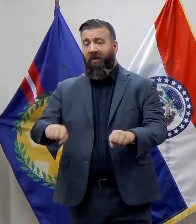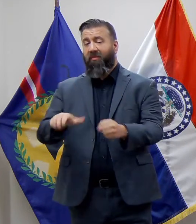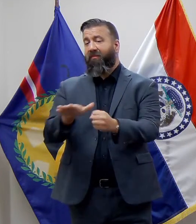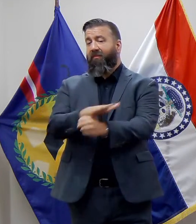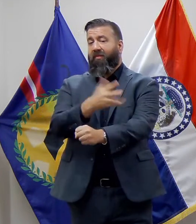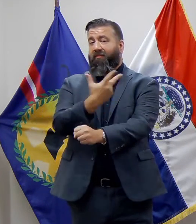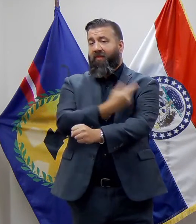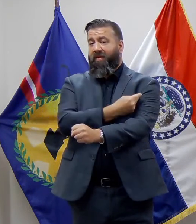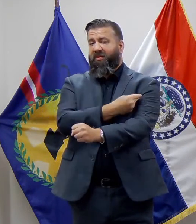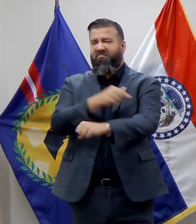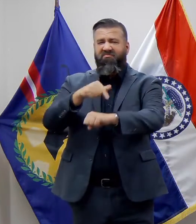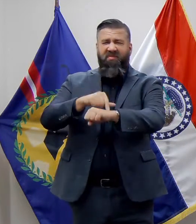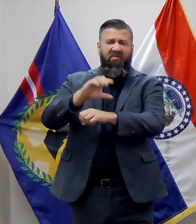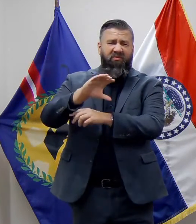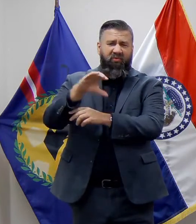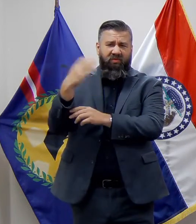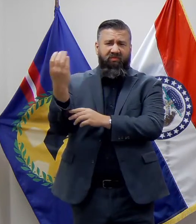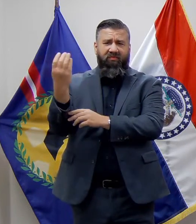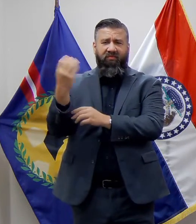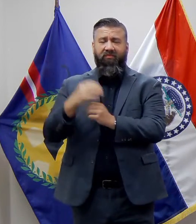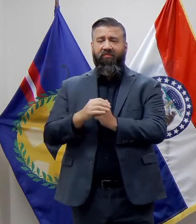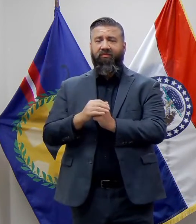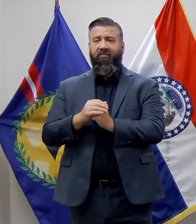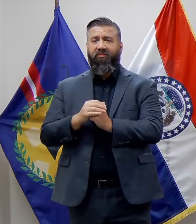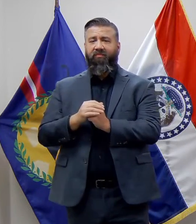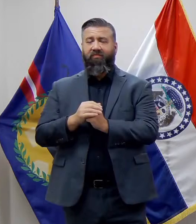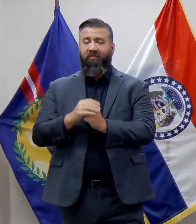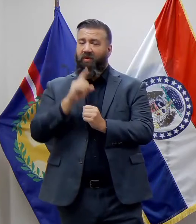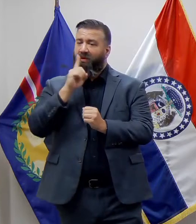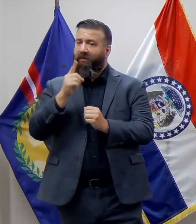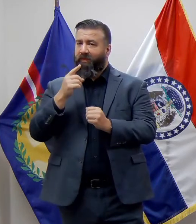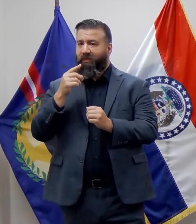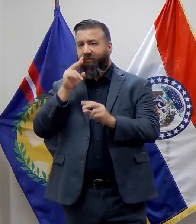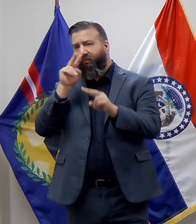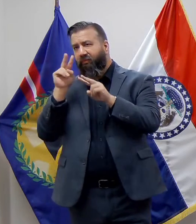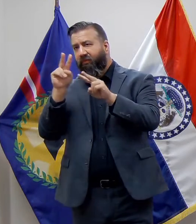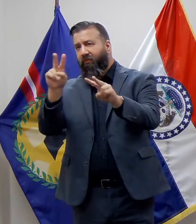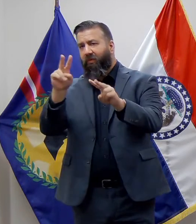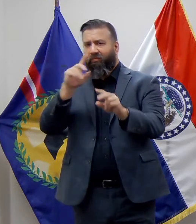help us keep on the right trajectory for a very promising 2022.